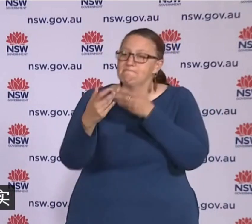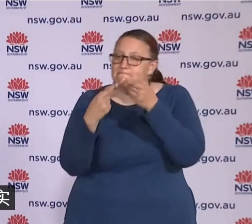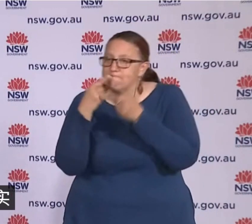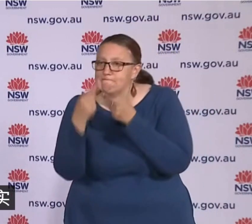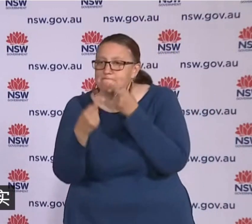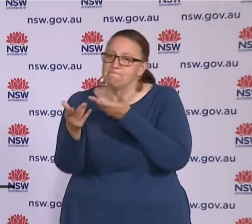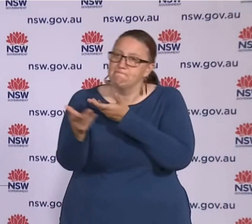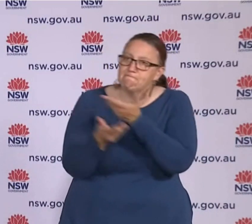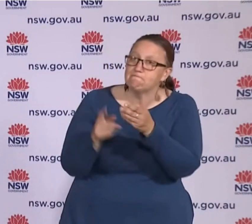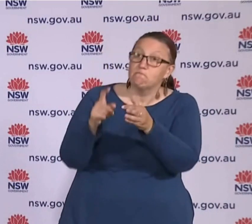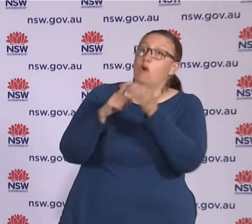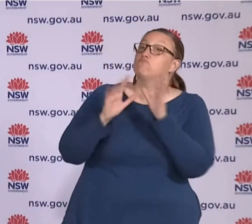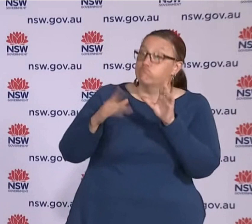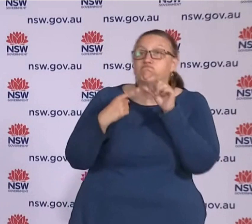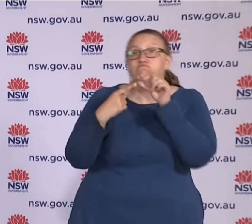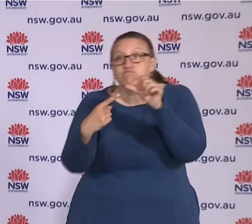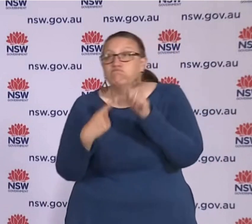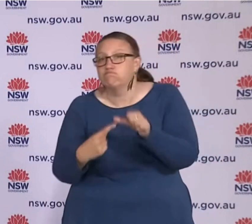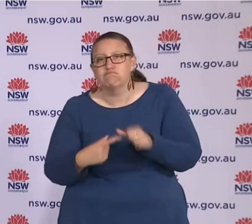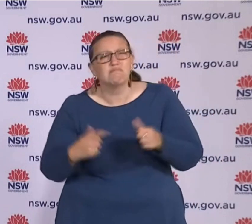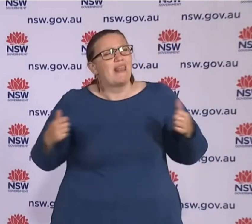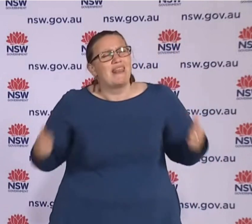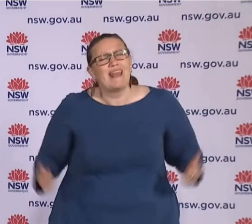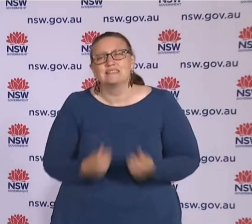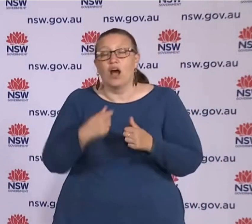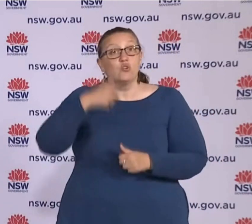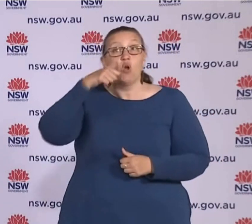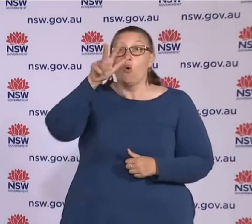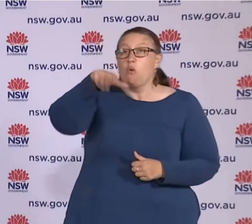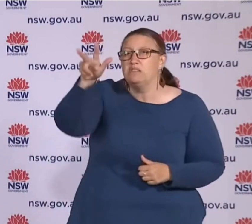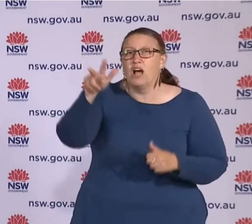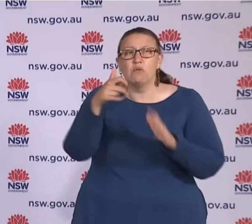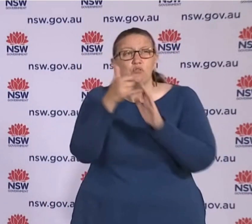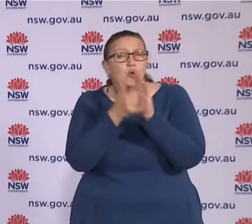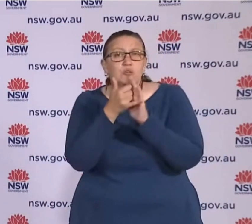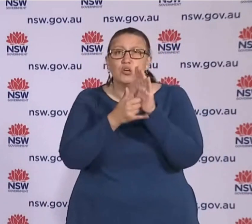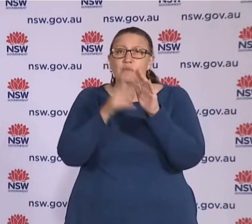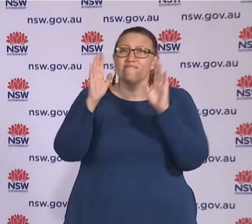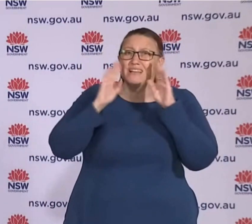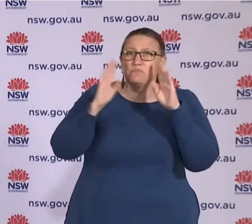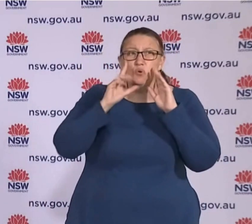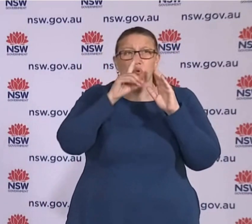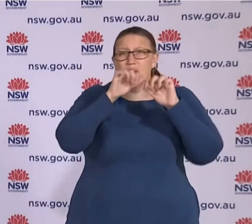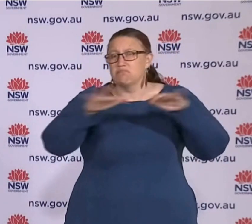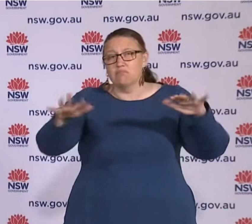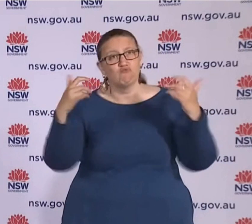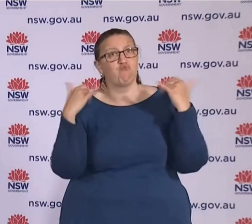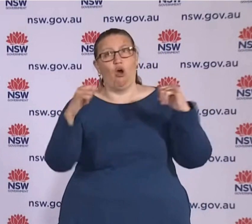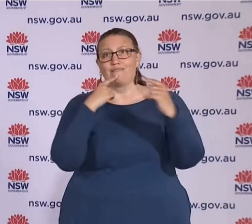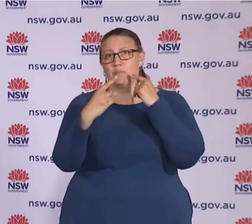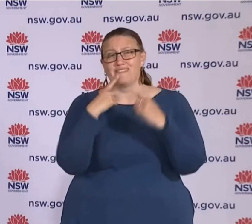which address people's concerns. There's a lot of misinformation on social media, and I just would urge the